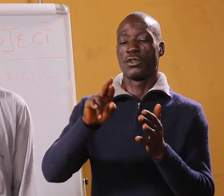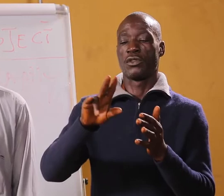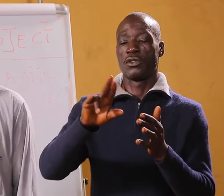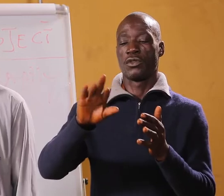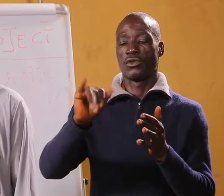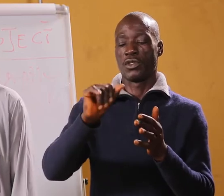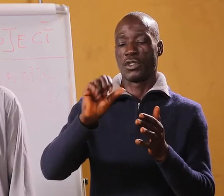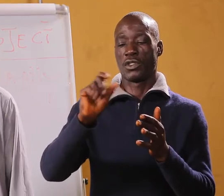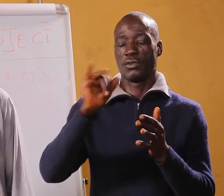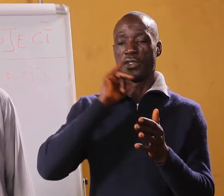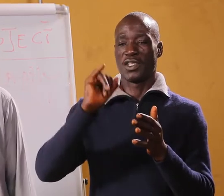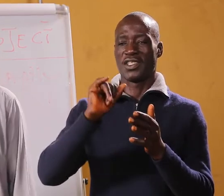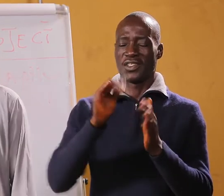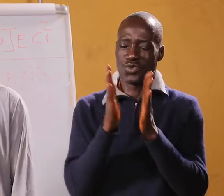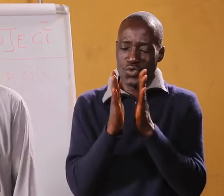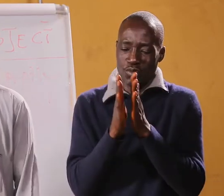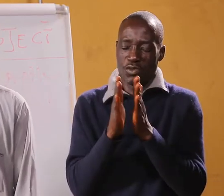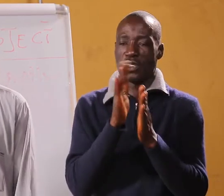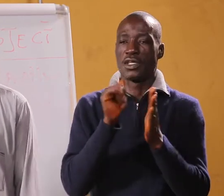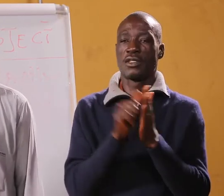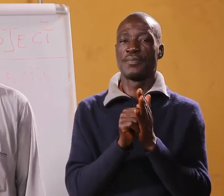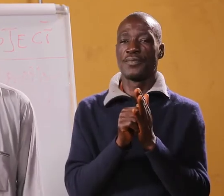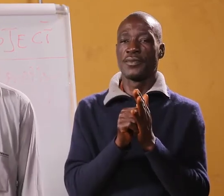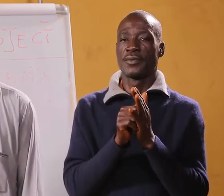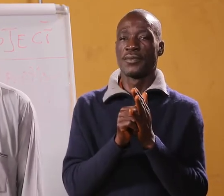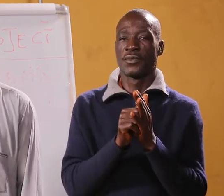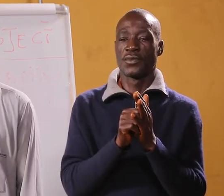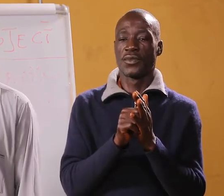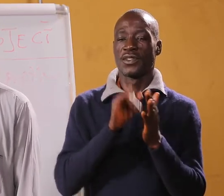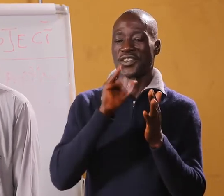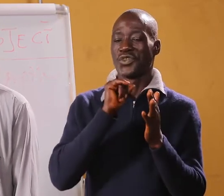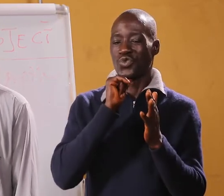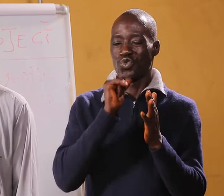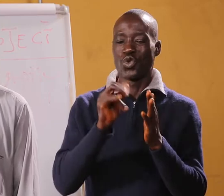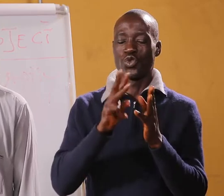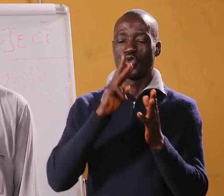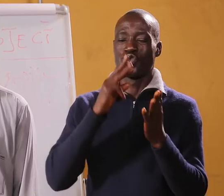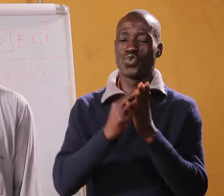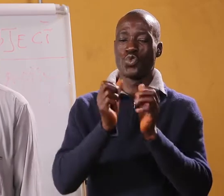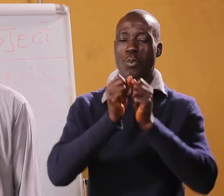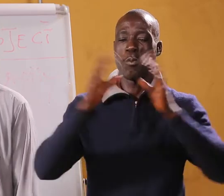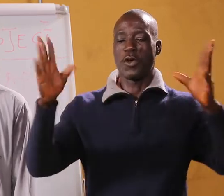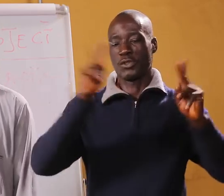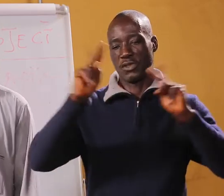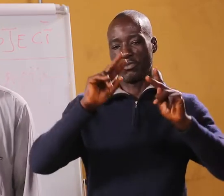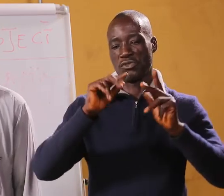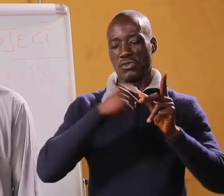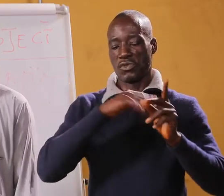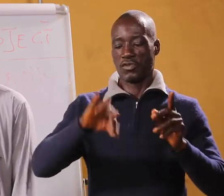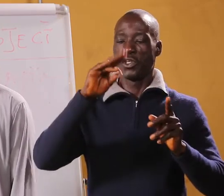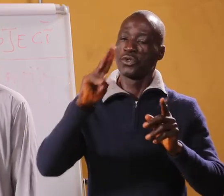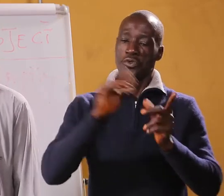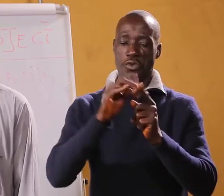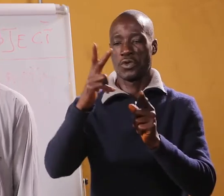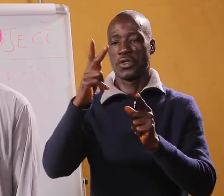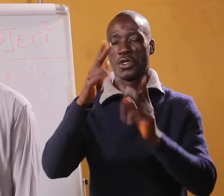settlement is small and it's not well populated, where you find 2 or 3 houses